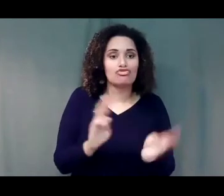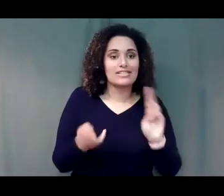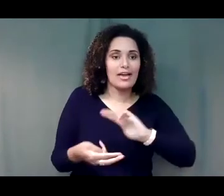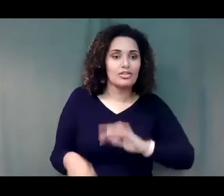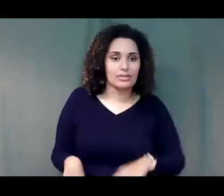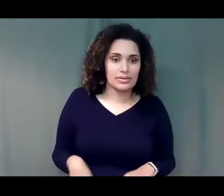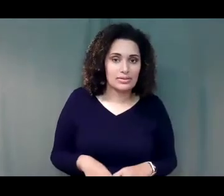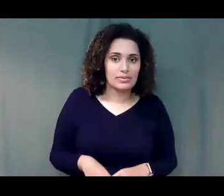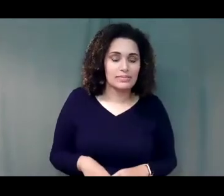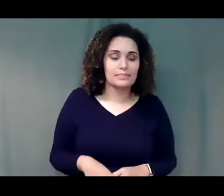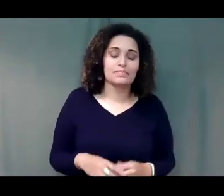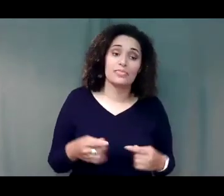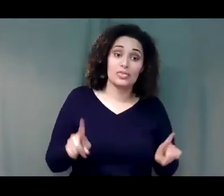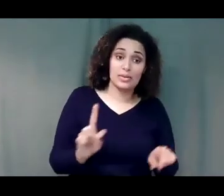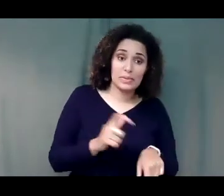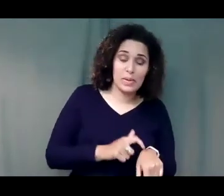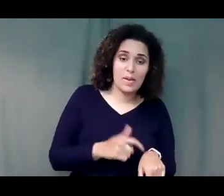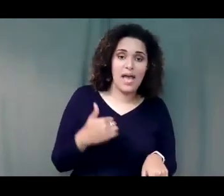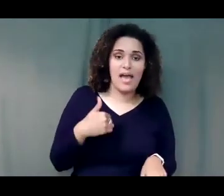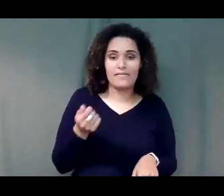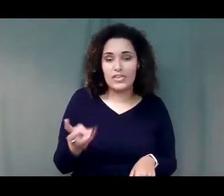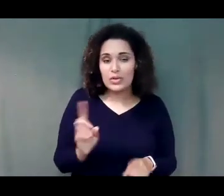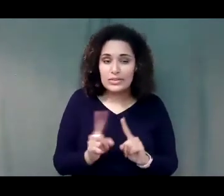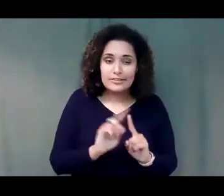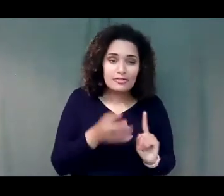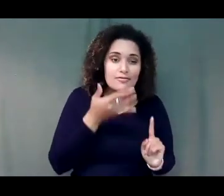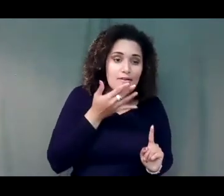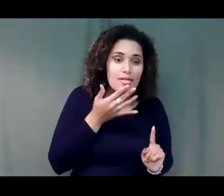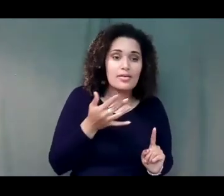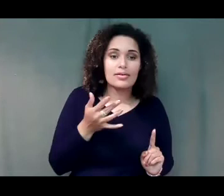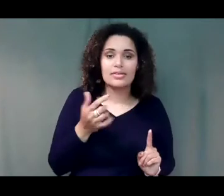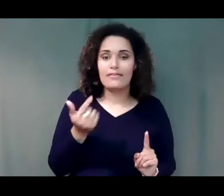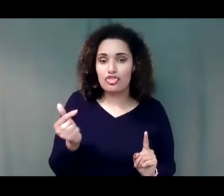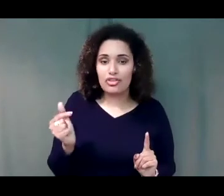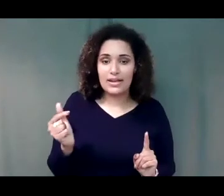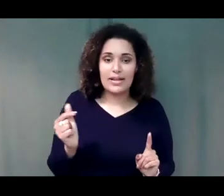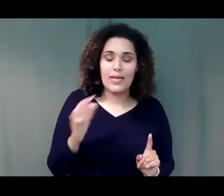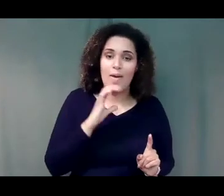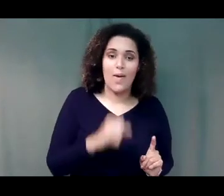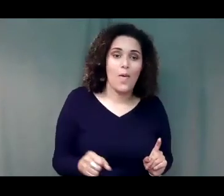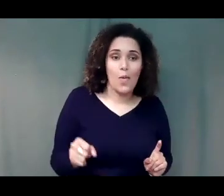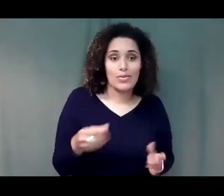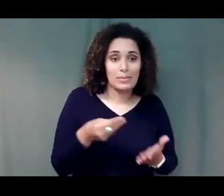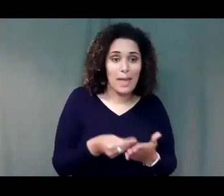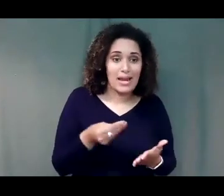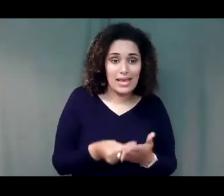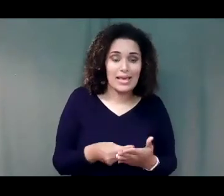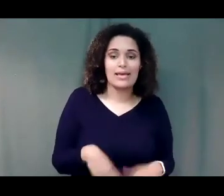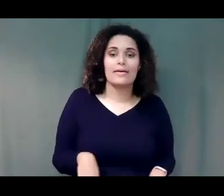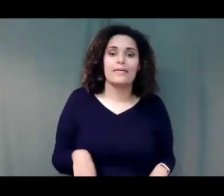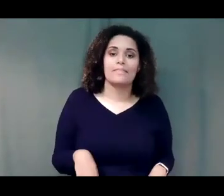And at the time they had a few colors. There was kind of a greenish color that was old money, shredded money. And they had